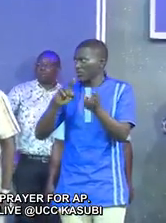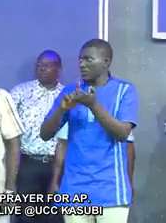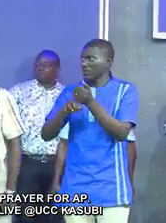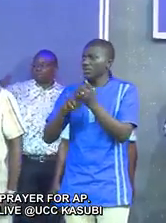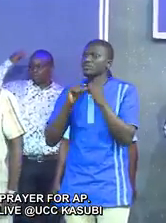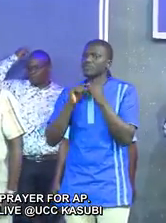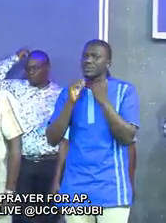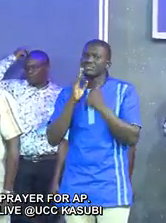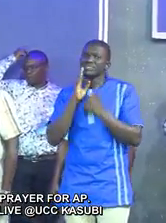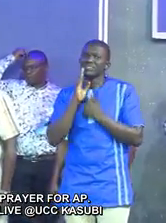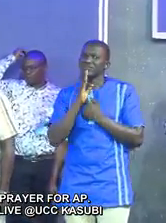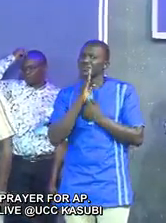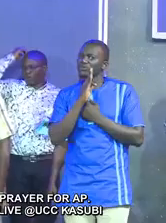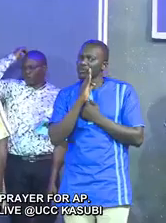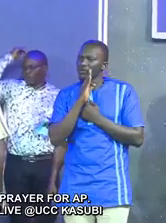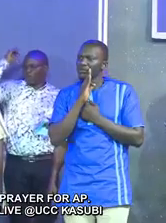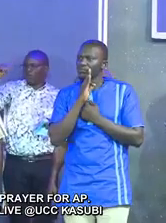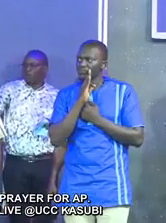Feva